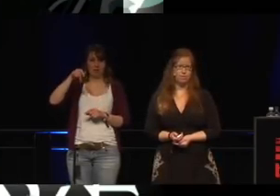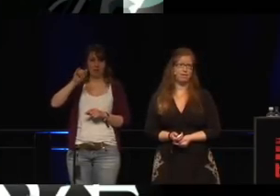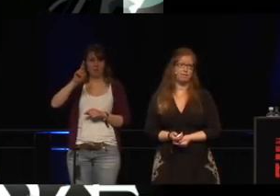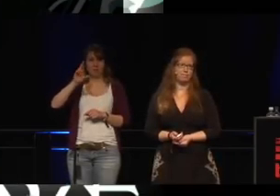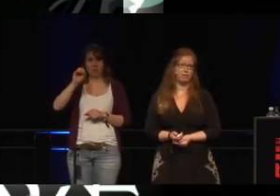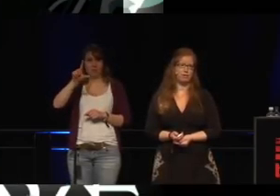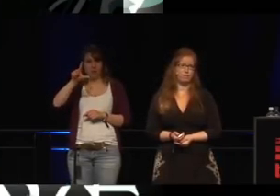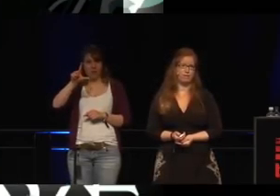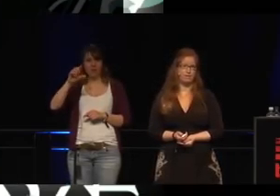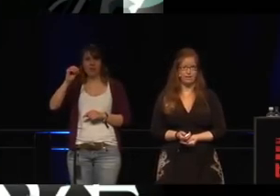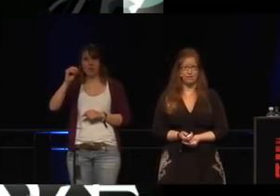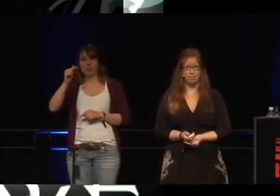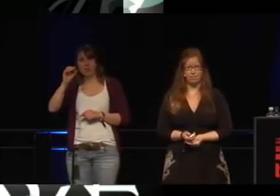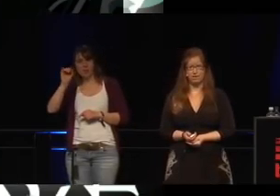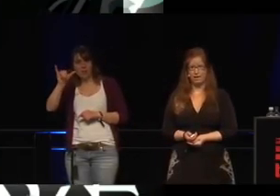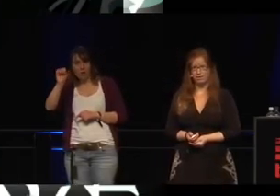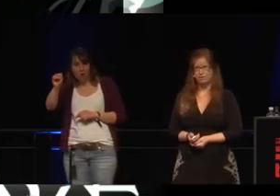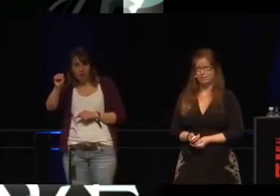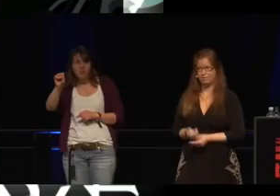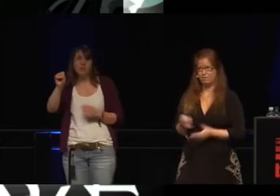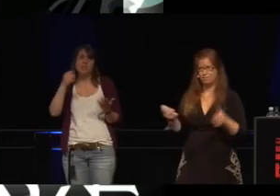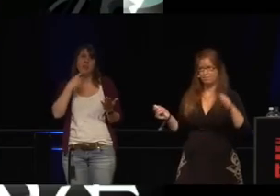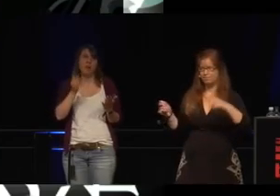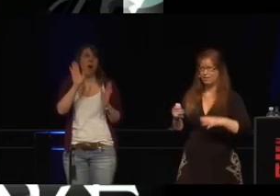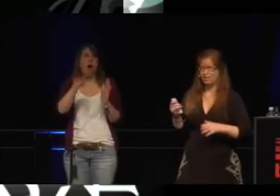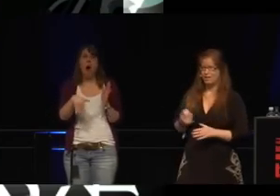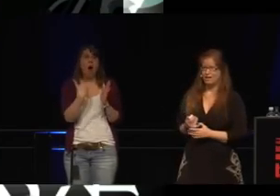free on the internet.